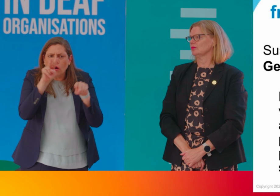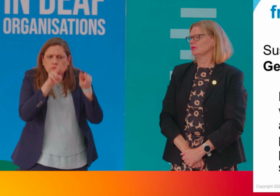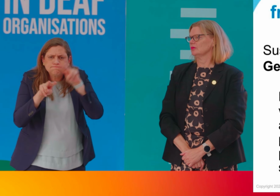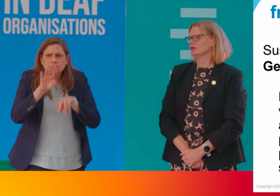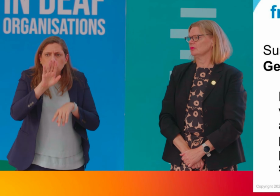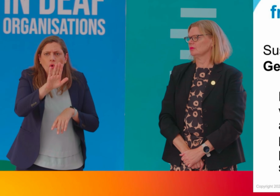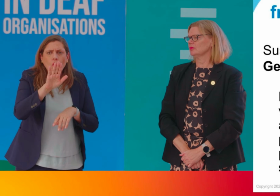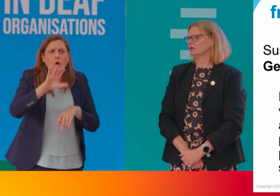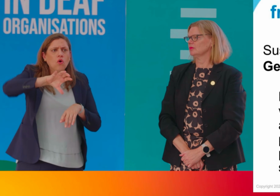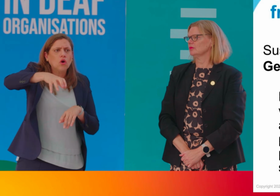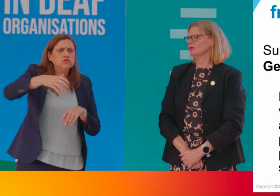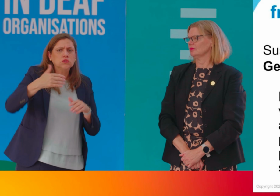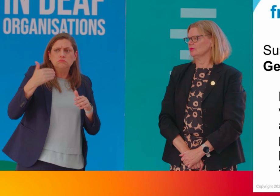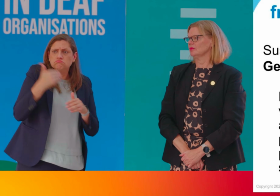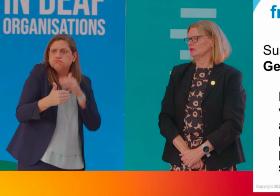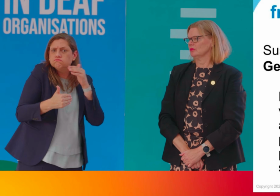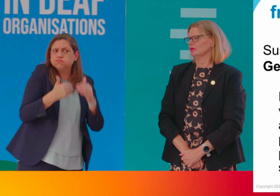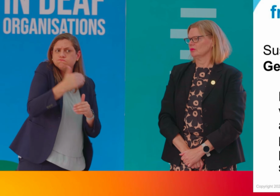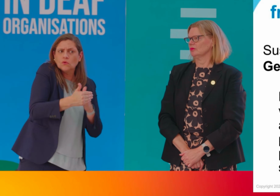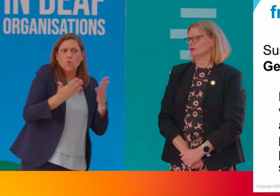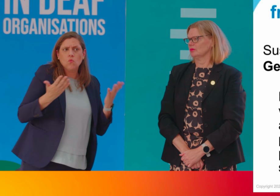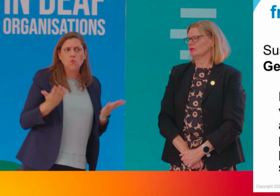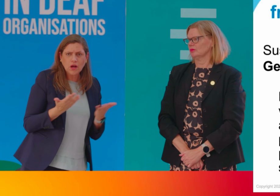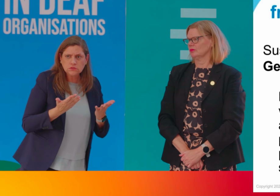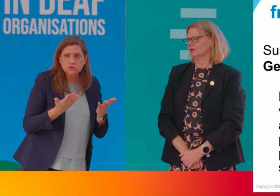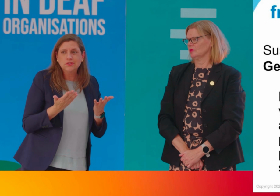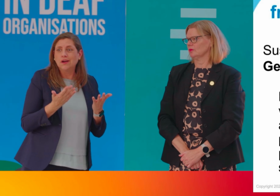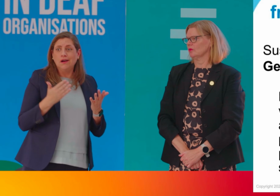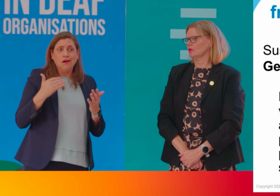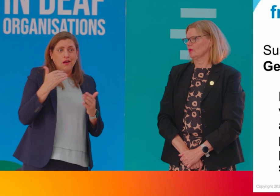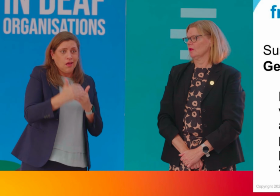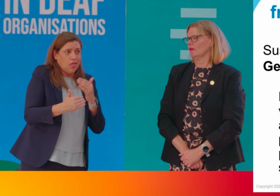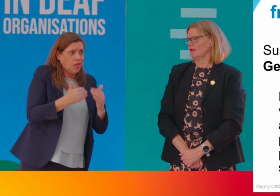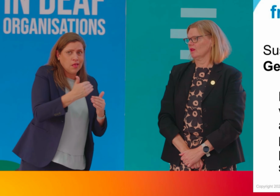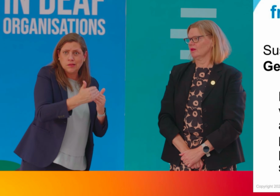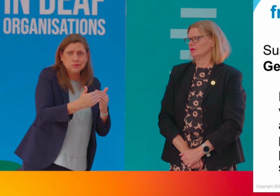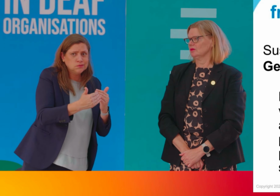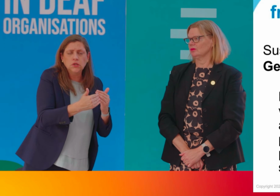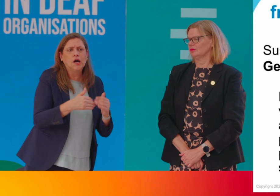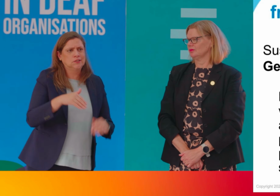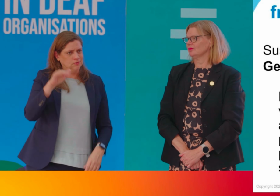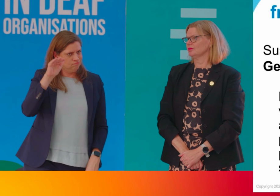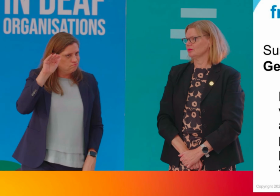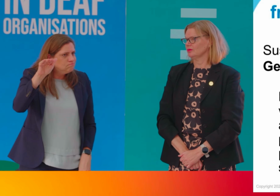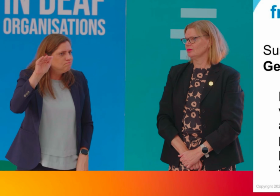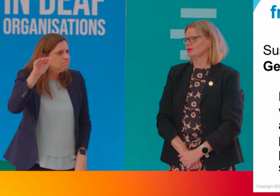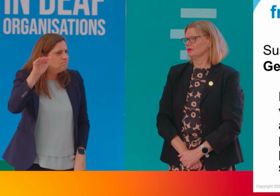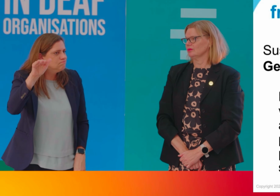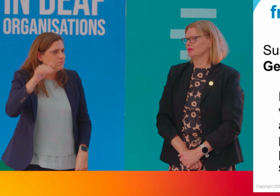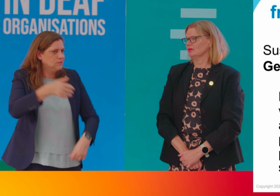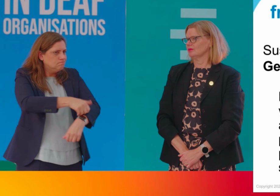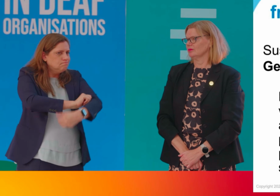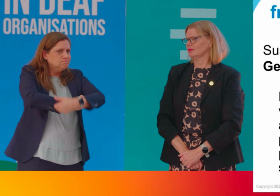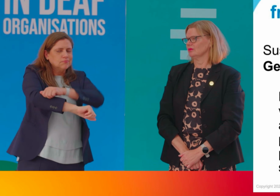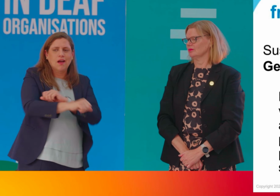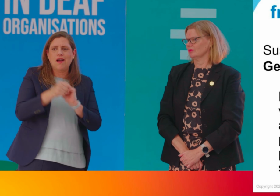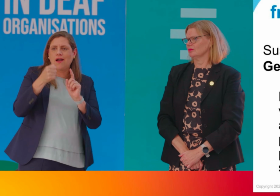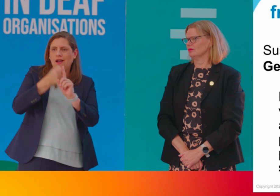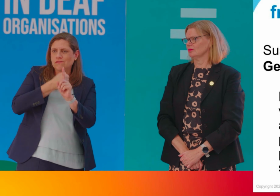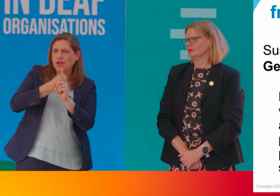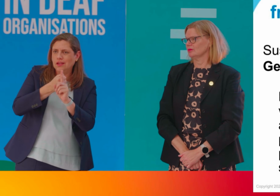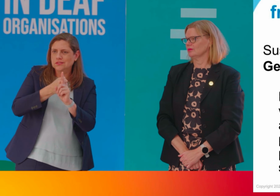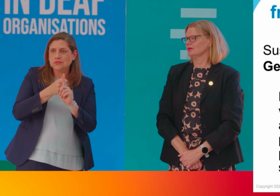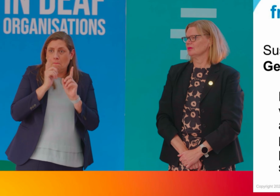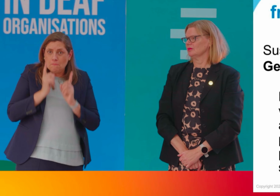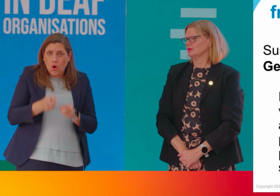development goals. So you can monitor in your state what is the progress towards this